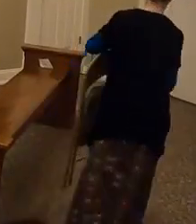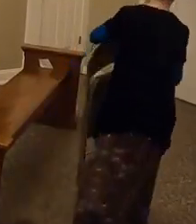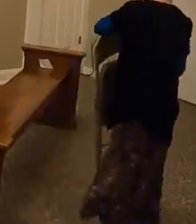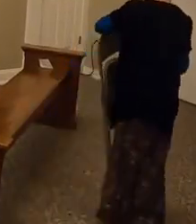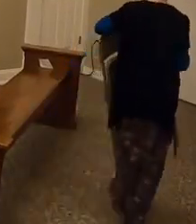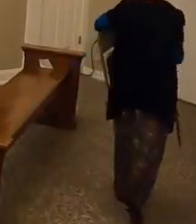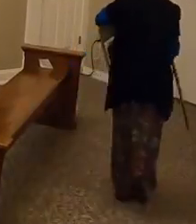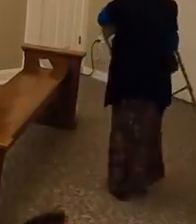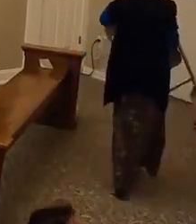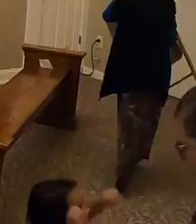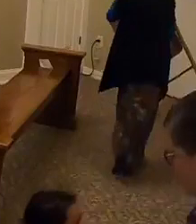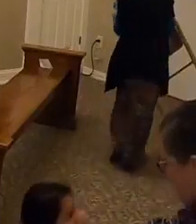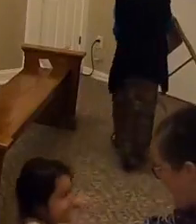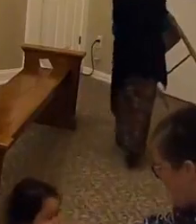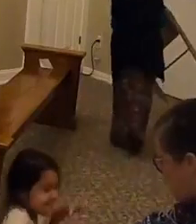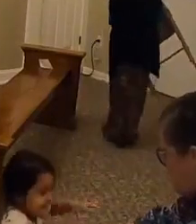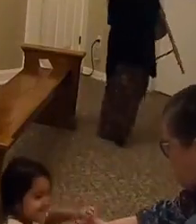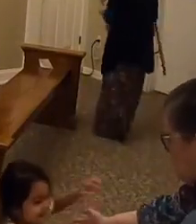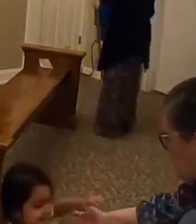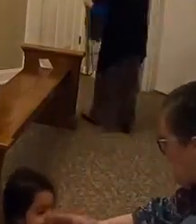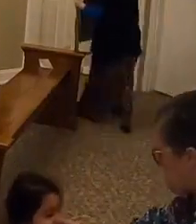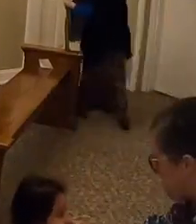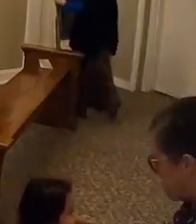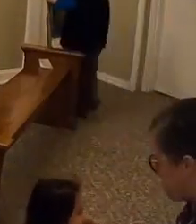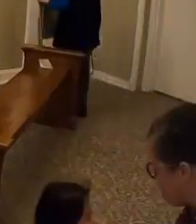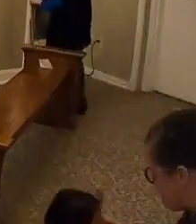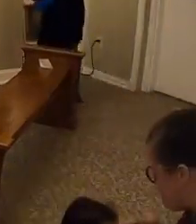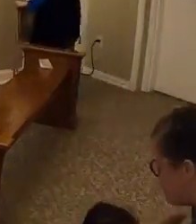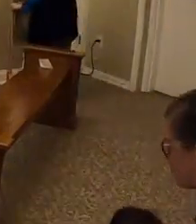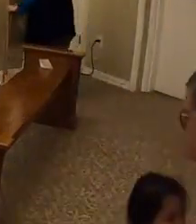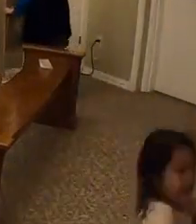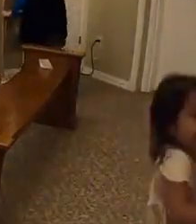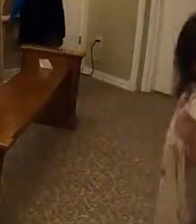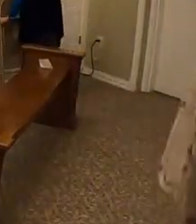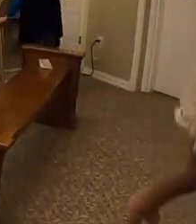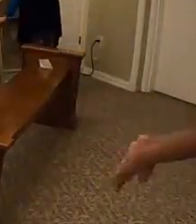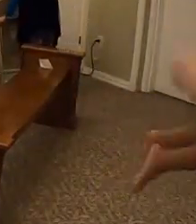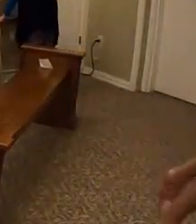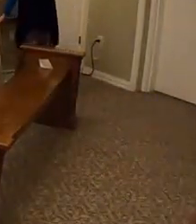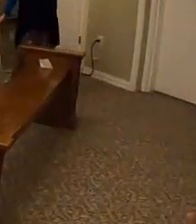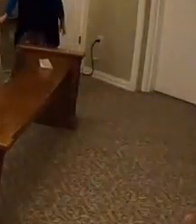and Sister Elizabeth. Oh, you spend these prayer too. Okay. We'll pray.